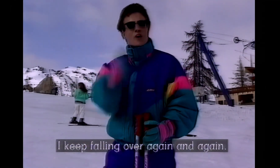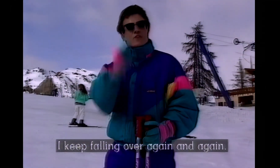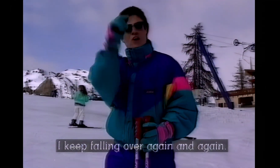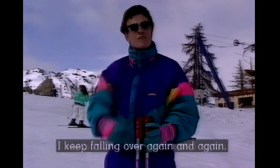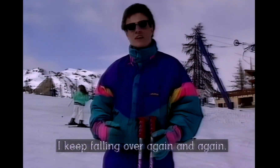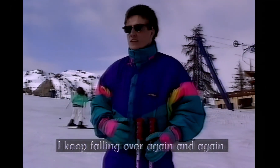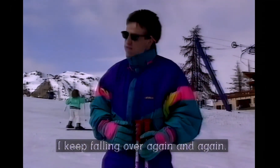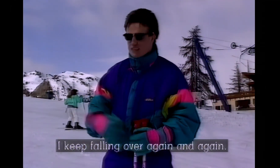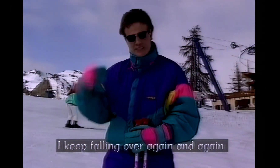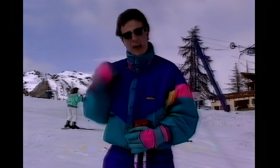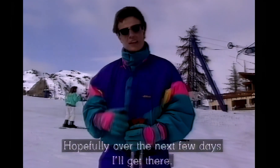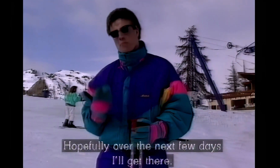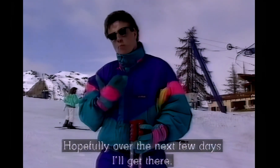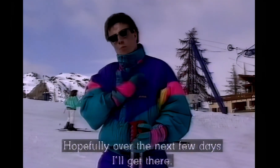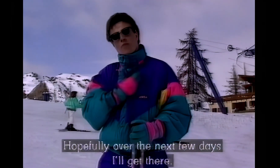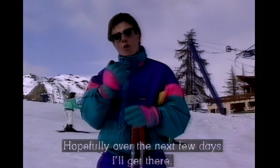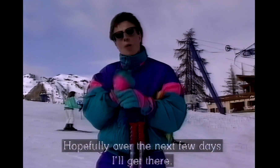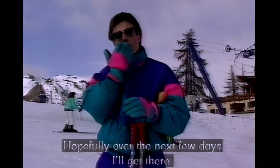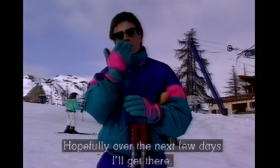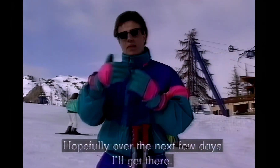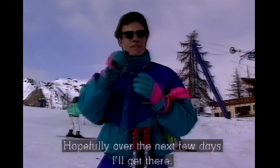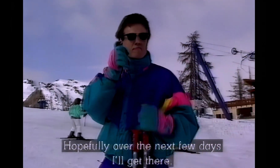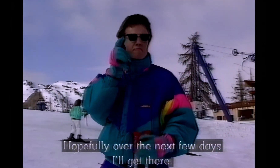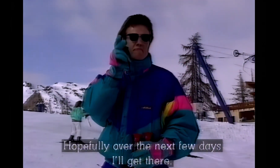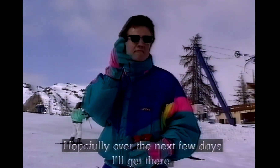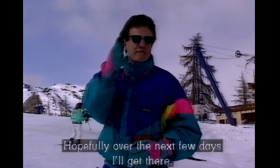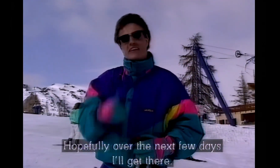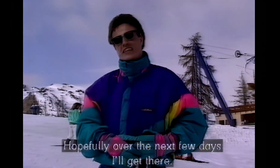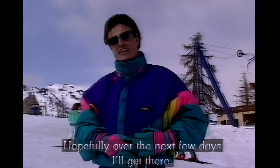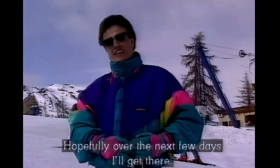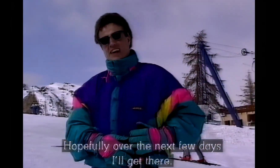Jeg falder her meget ofte. Det er virkelig svært. Nå, men jeg prøver at gøre det bedre her de kommende dage.